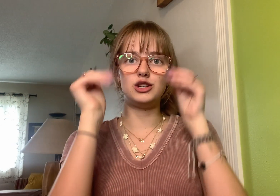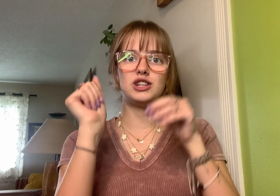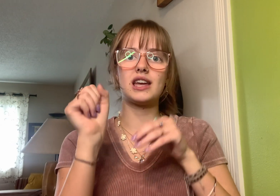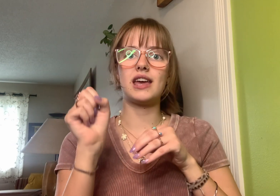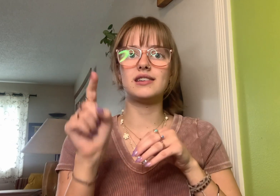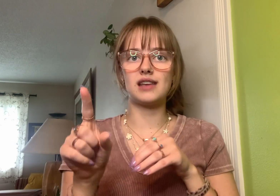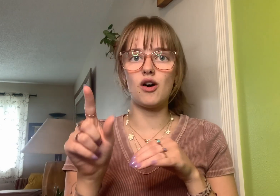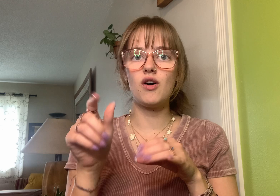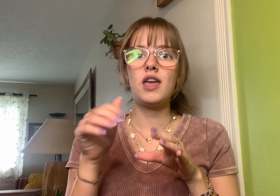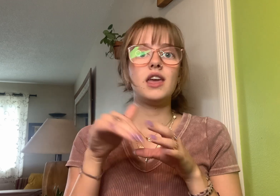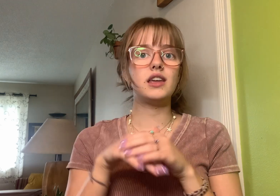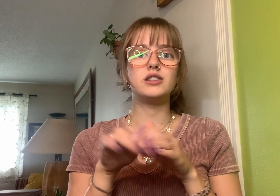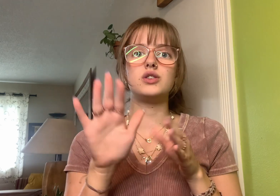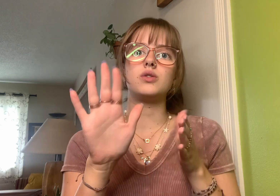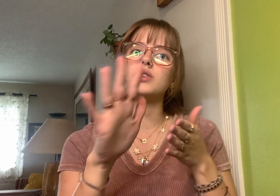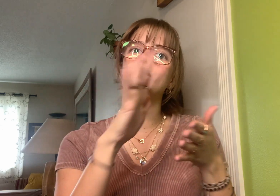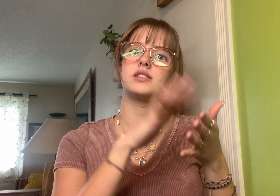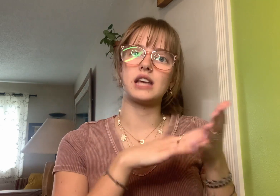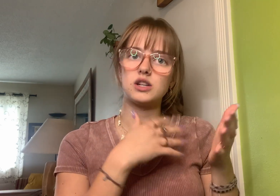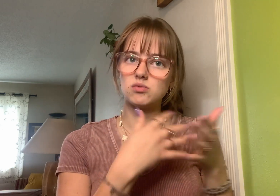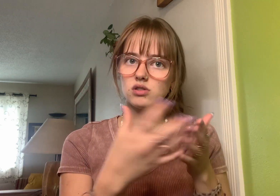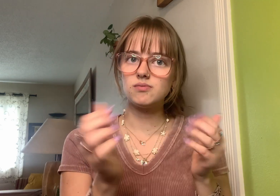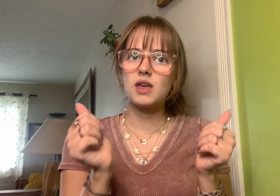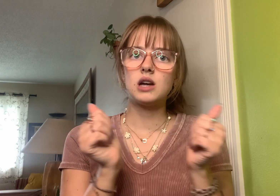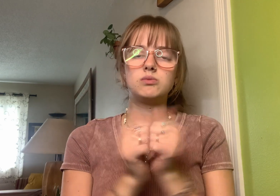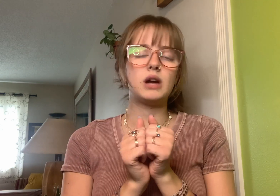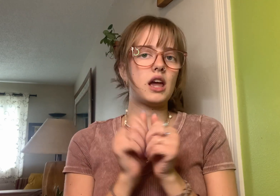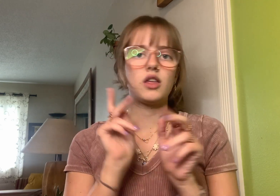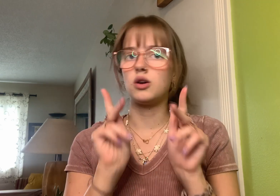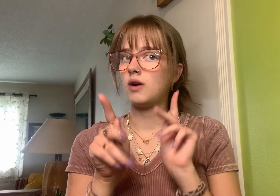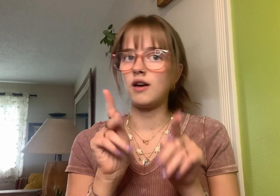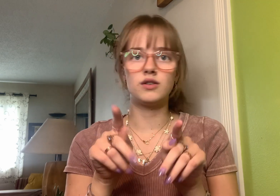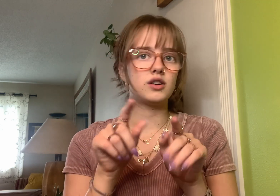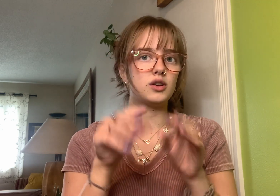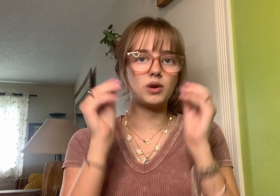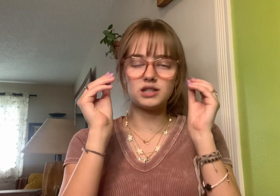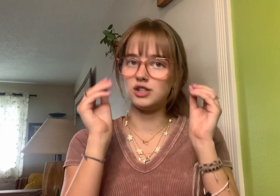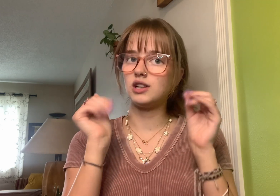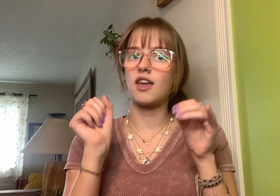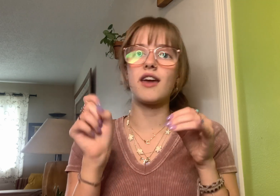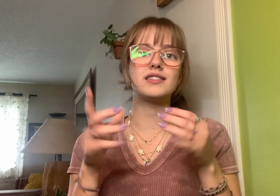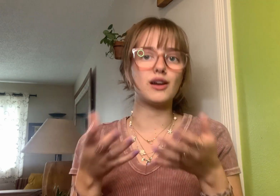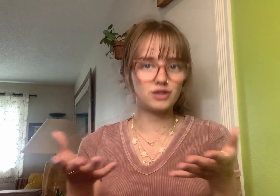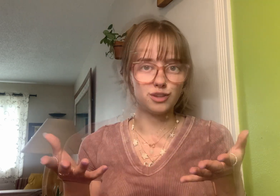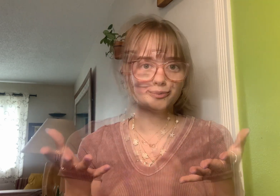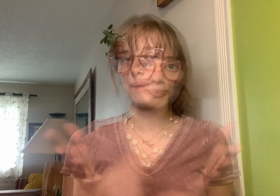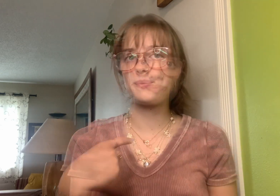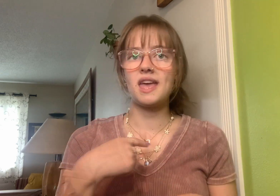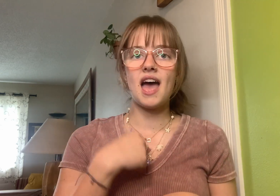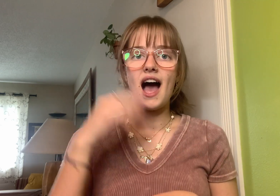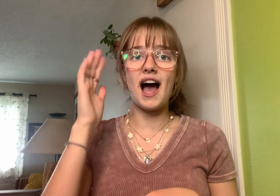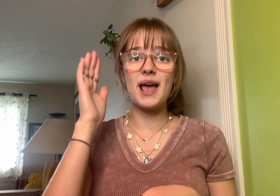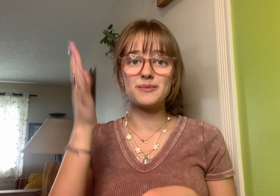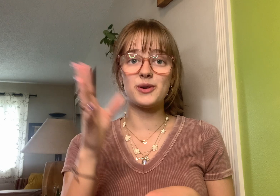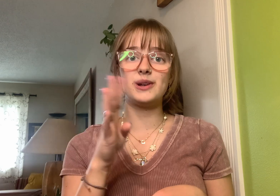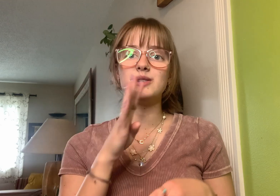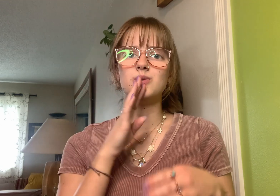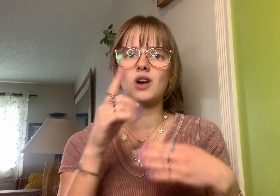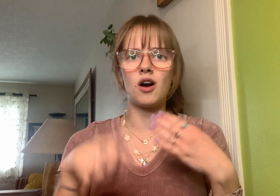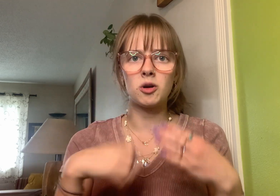teaching ASL into your schedule with whoever you are teaching ASL to. I am going to talk